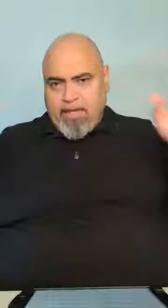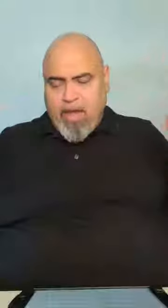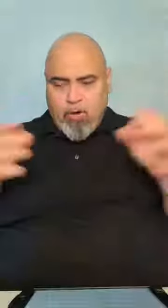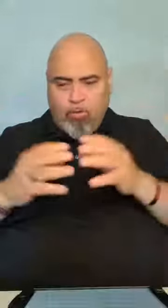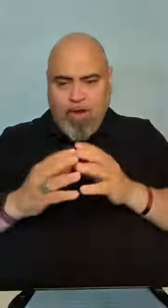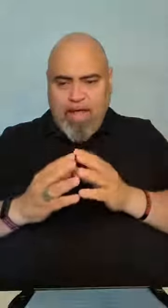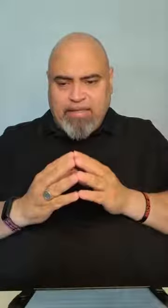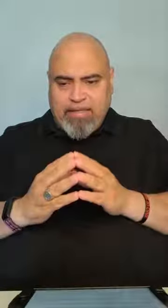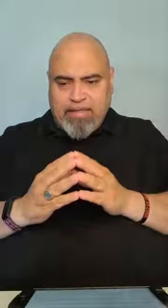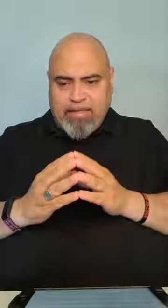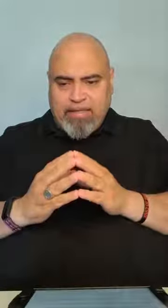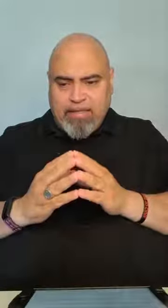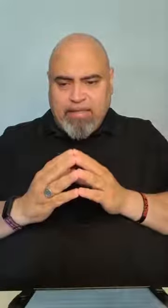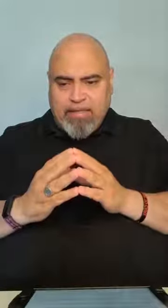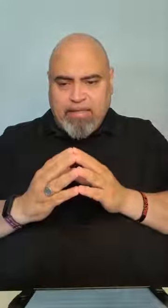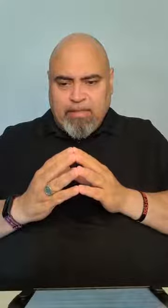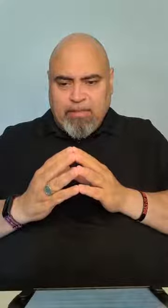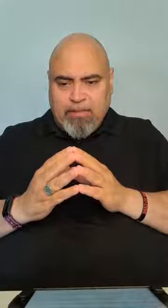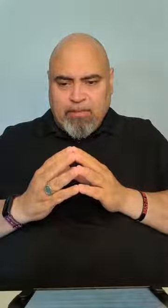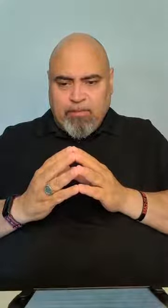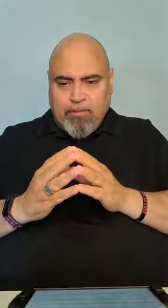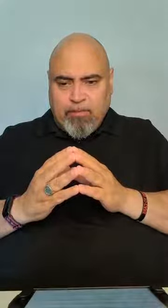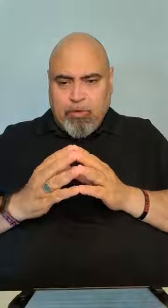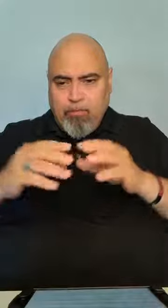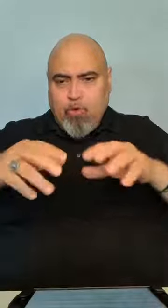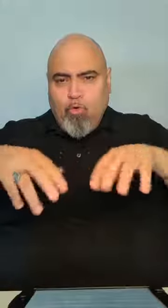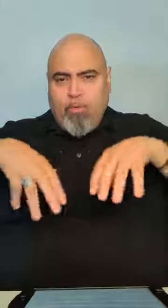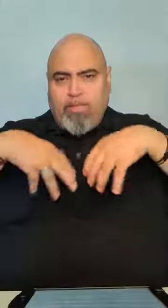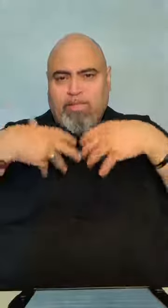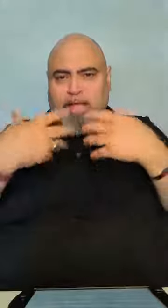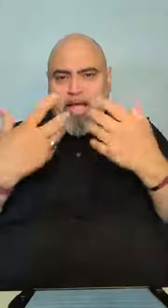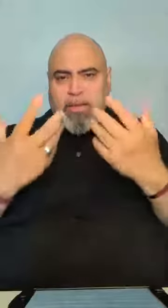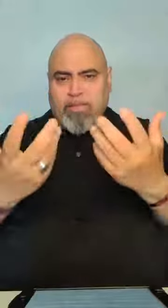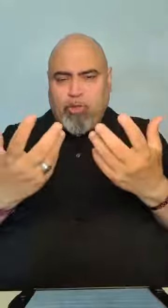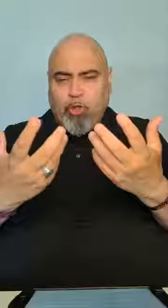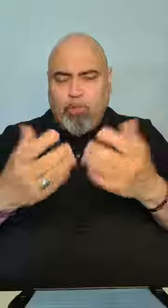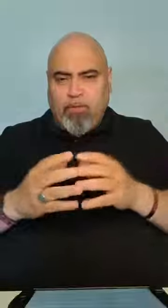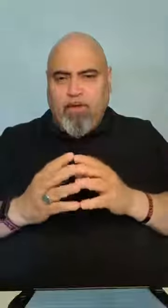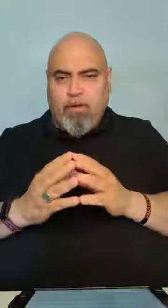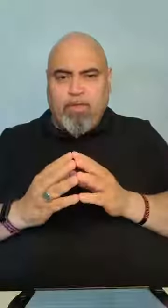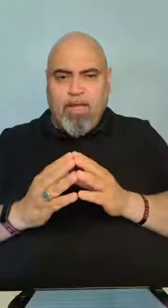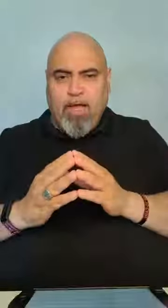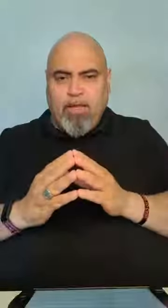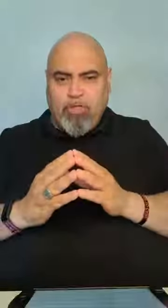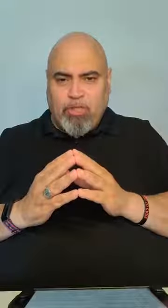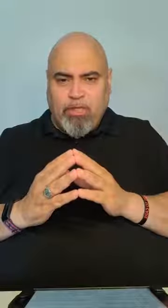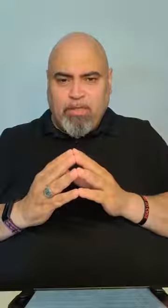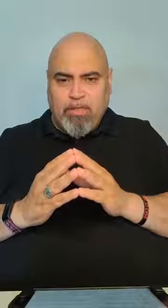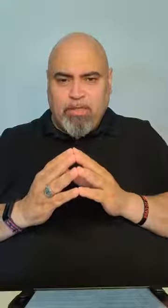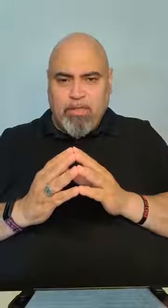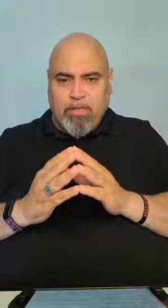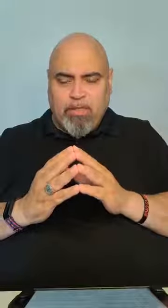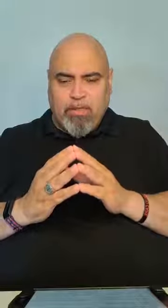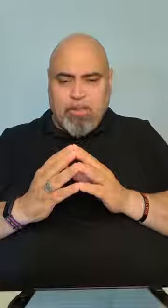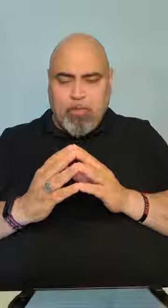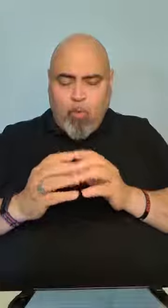our horizons, to move with the times in terms of our theology, to